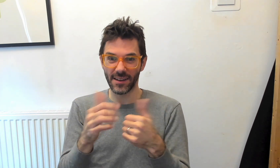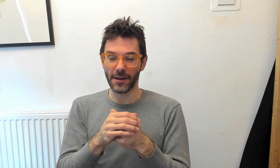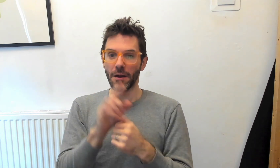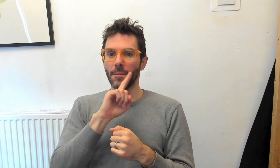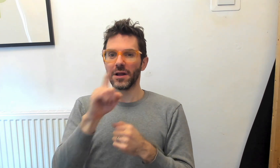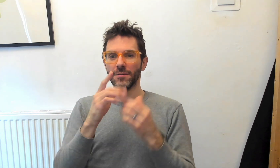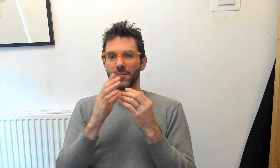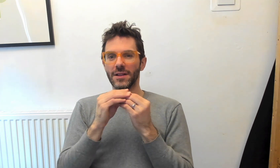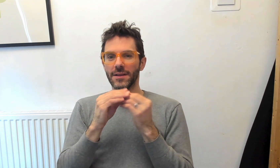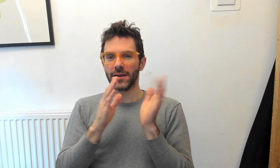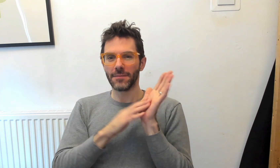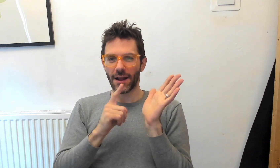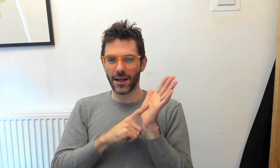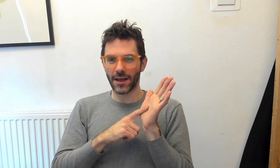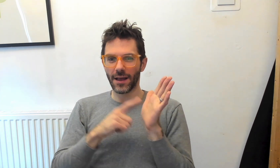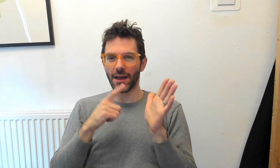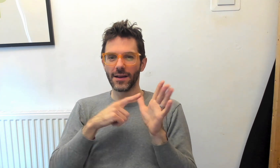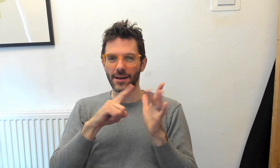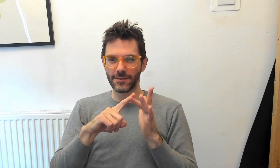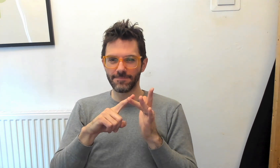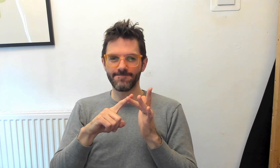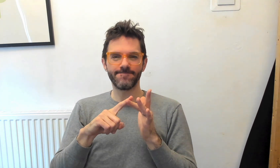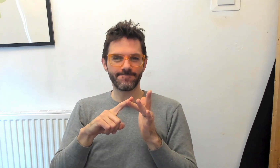But with ML AI,